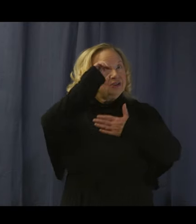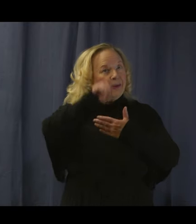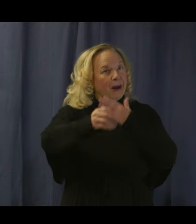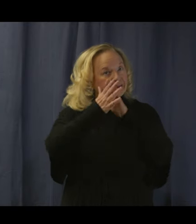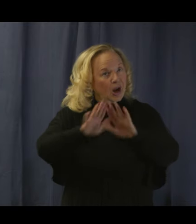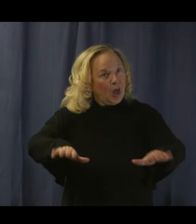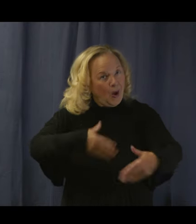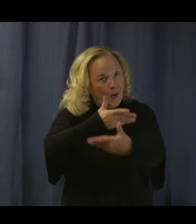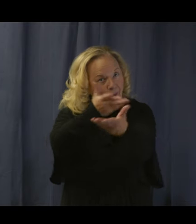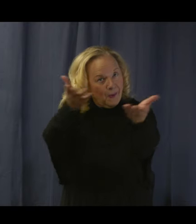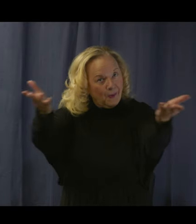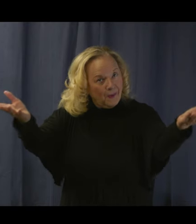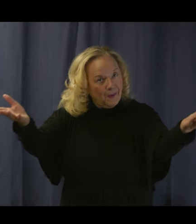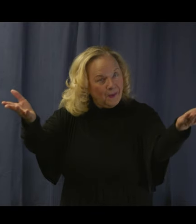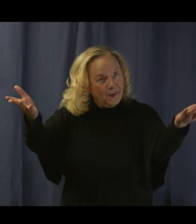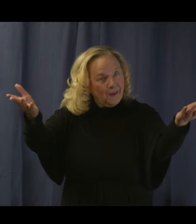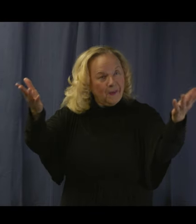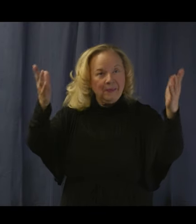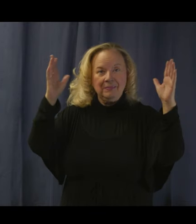Shabbat shalom, everybody.